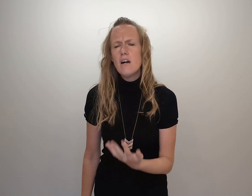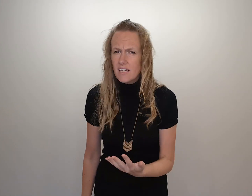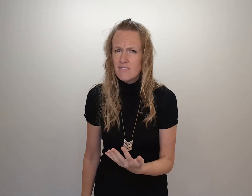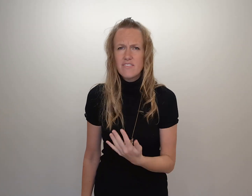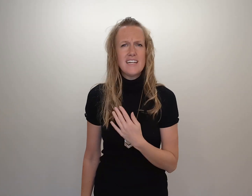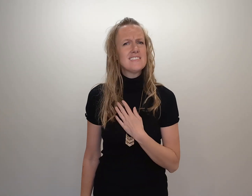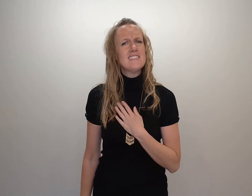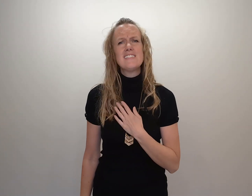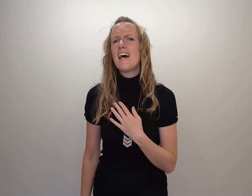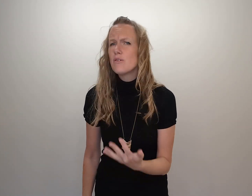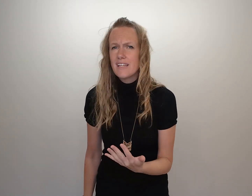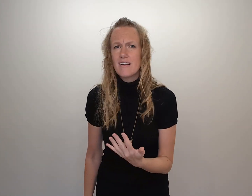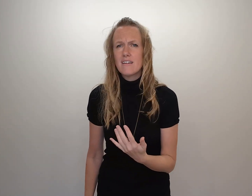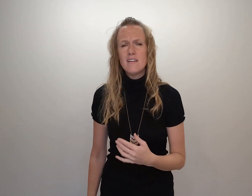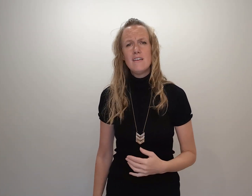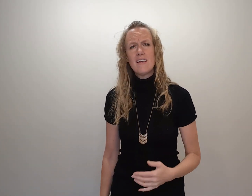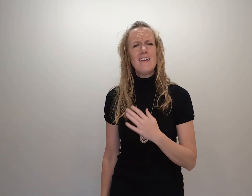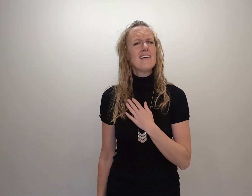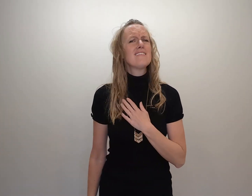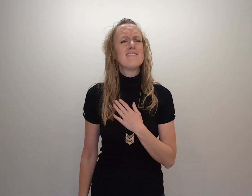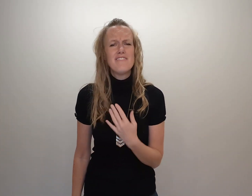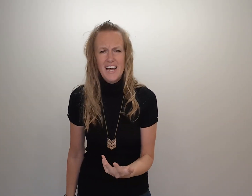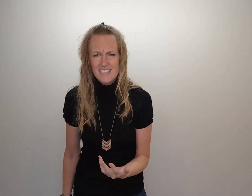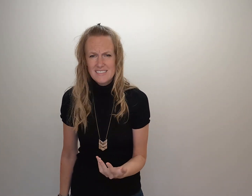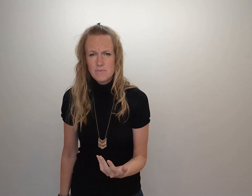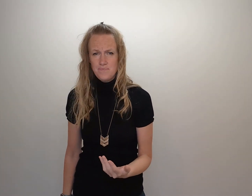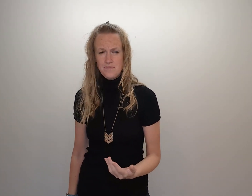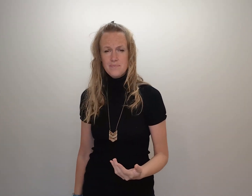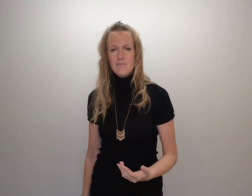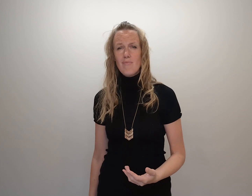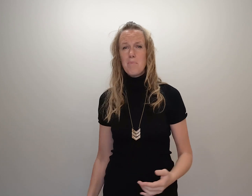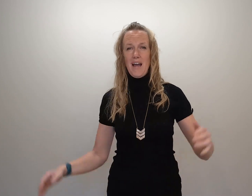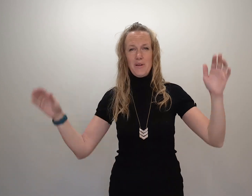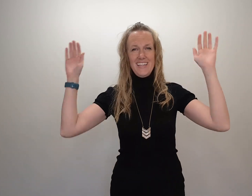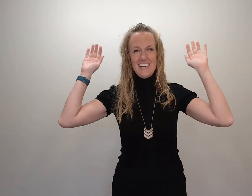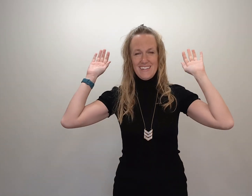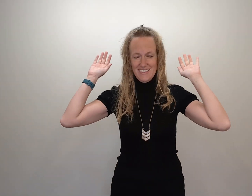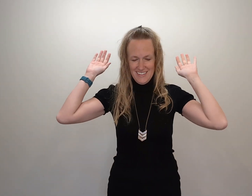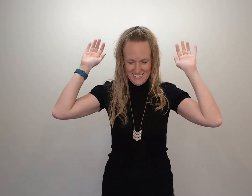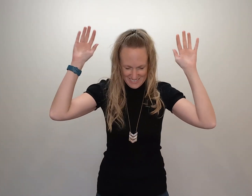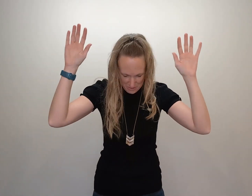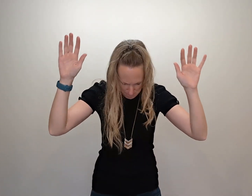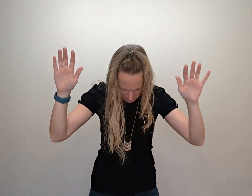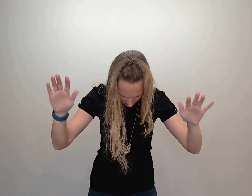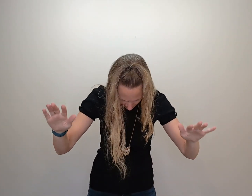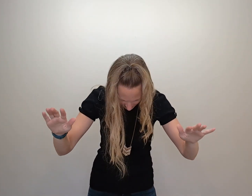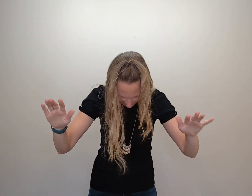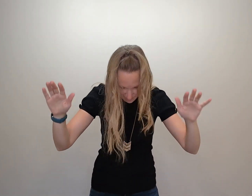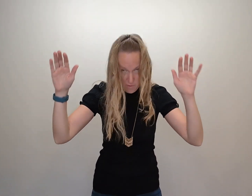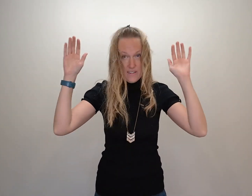I confess. It's out there. Okay, I confess. Bowing here. So bowing, or you